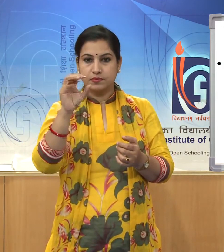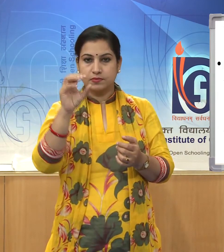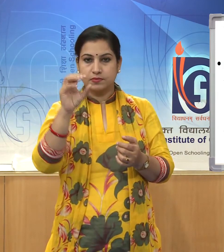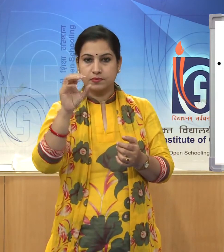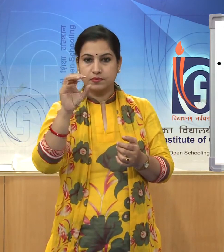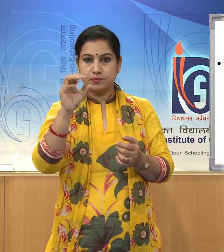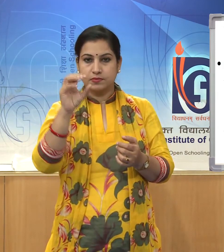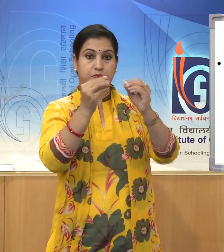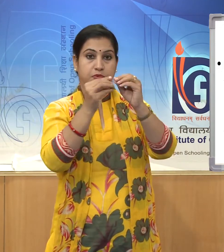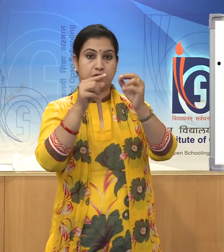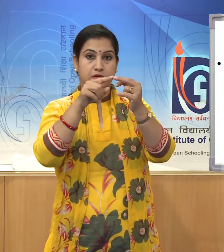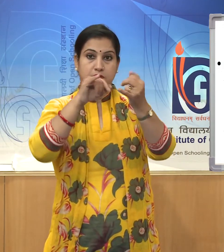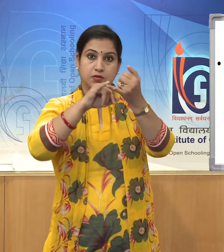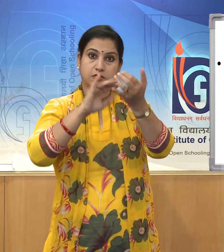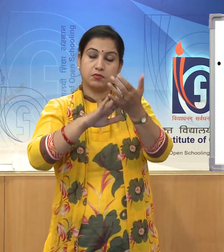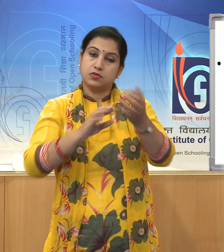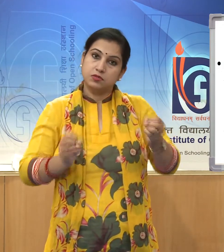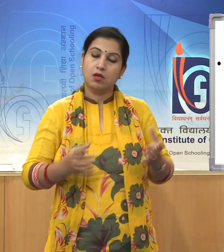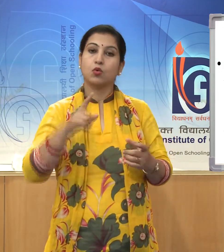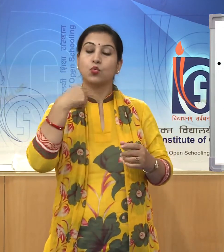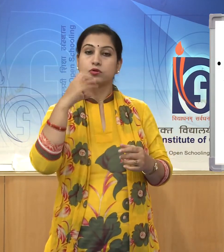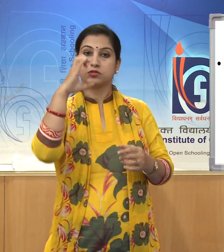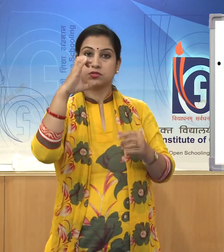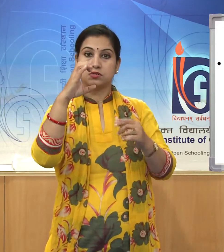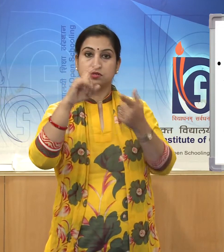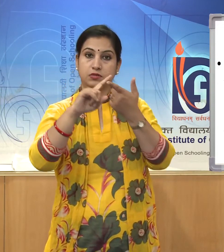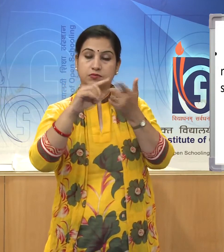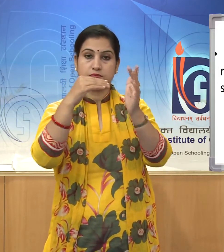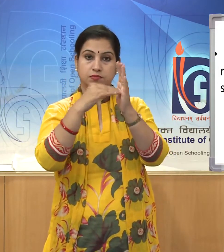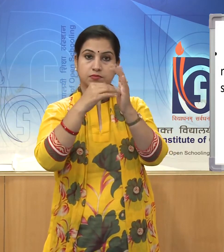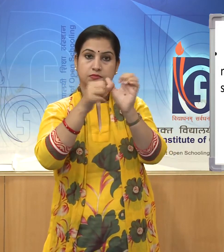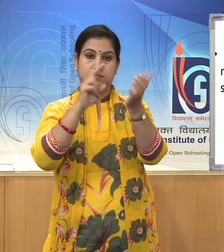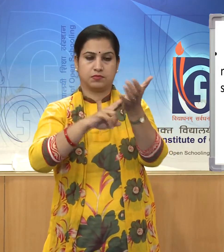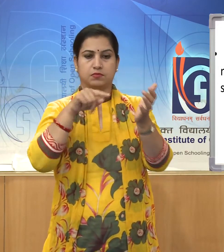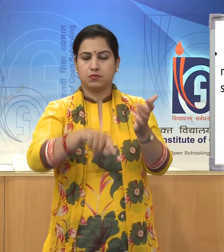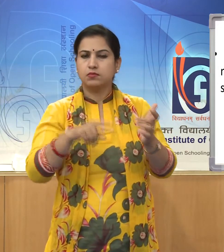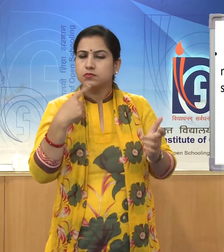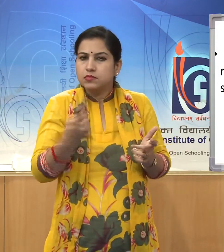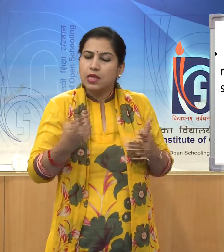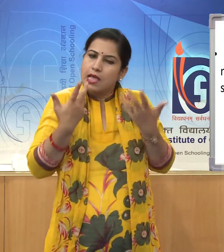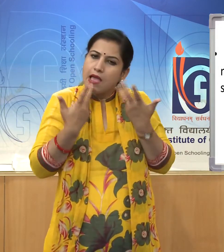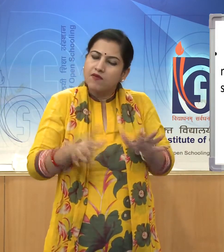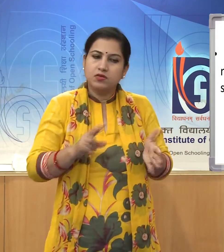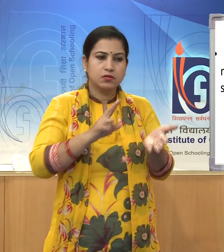Cezanne was the pioneer of Cubism. Cezanne said, everything in